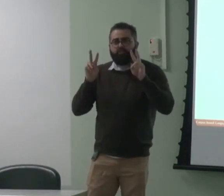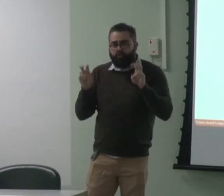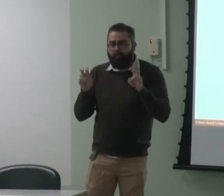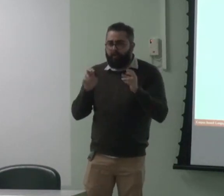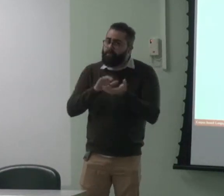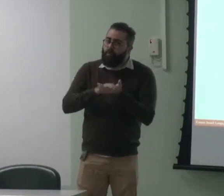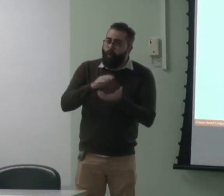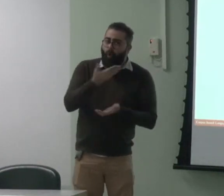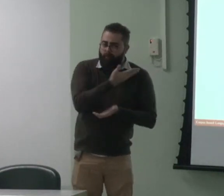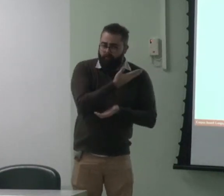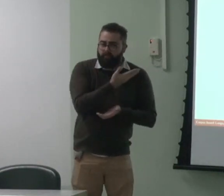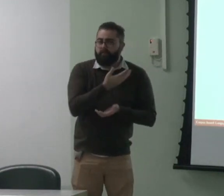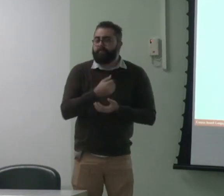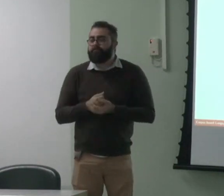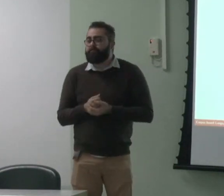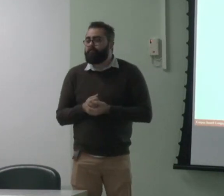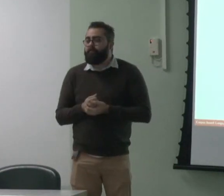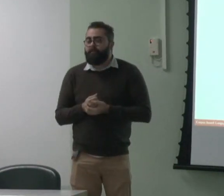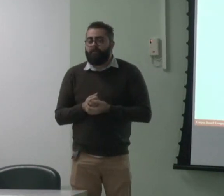words the important